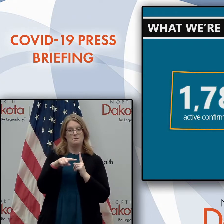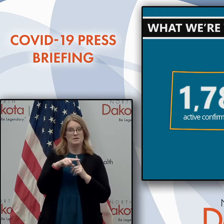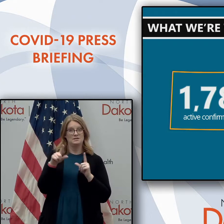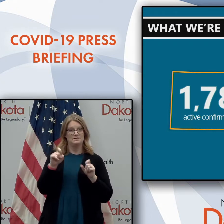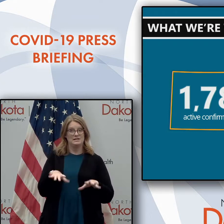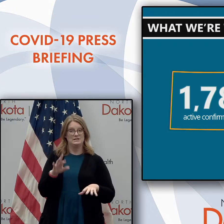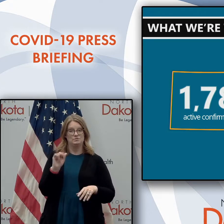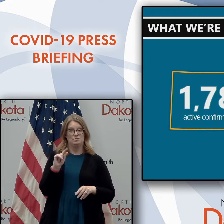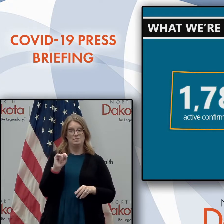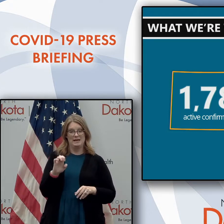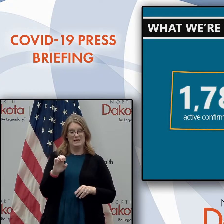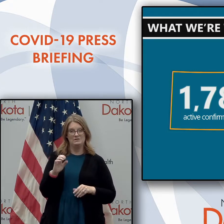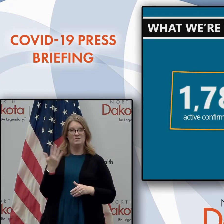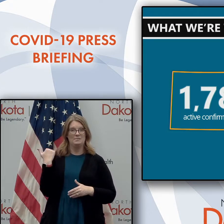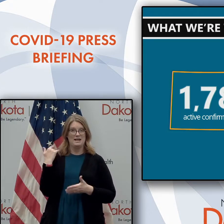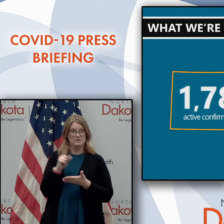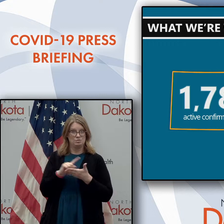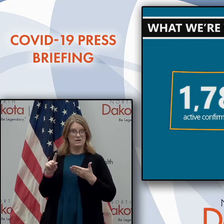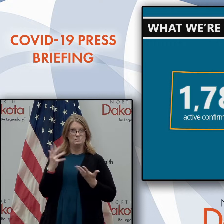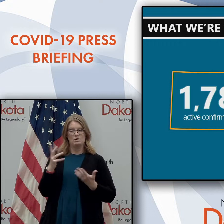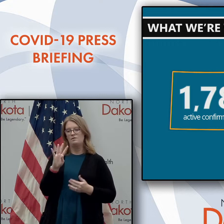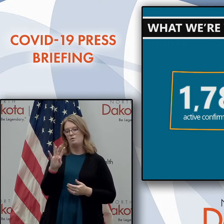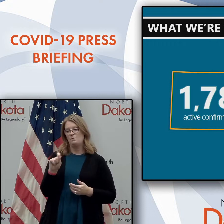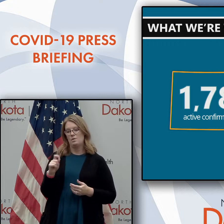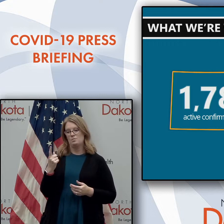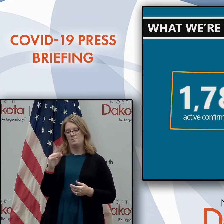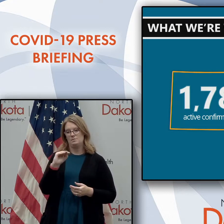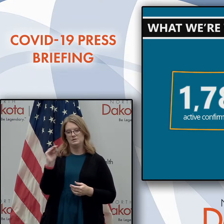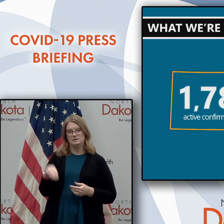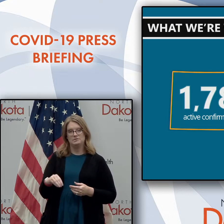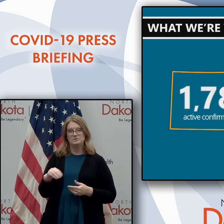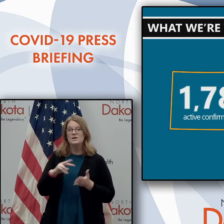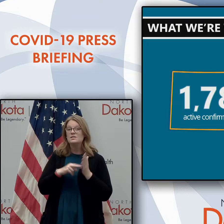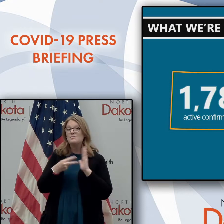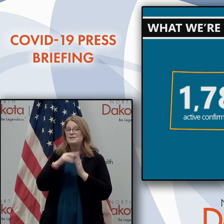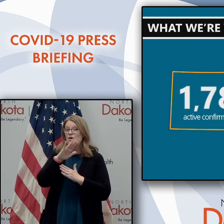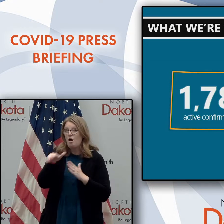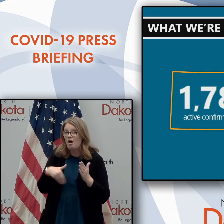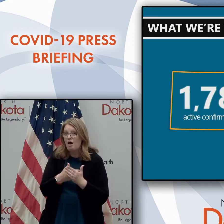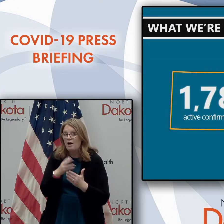past week, 4.1% across all of the North Dakotan tests, so that's